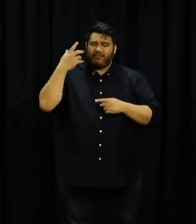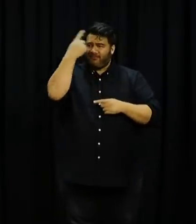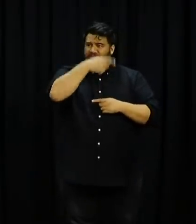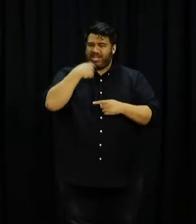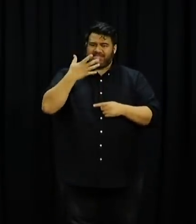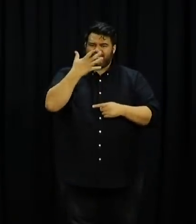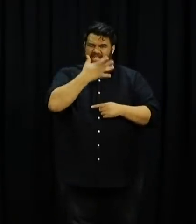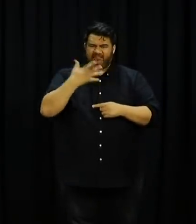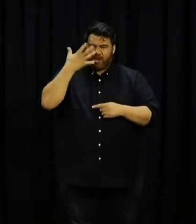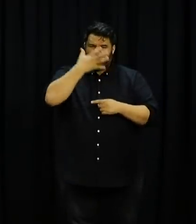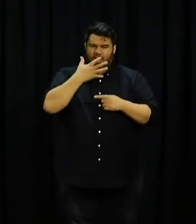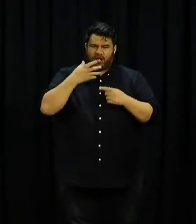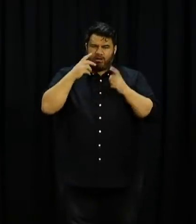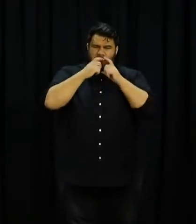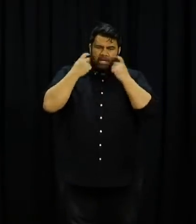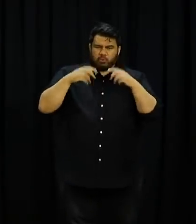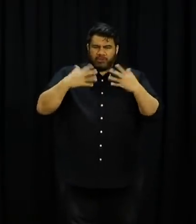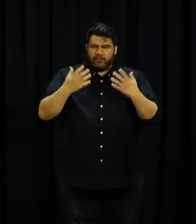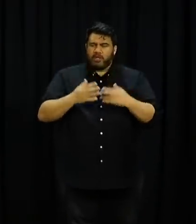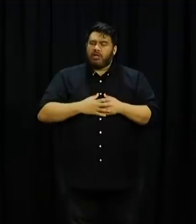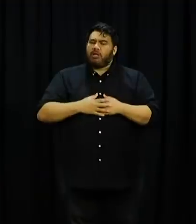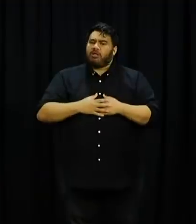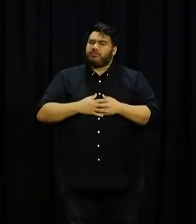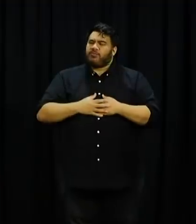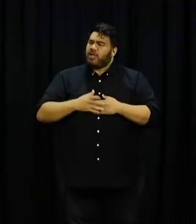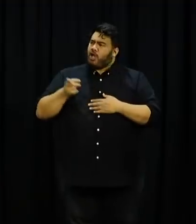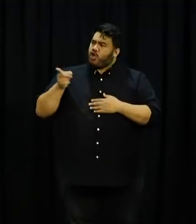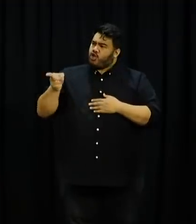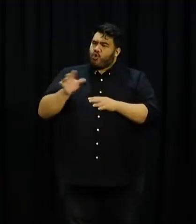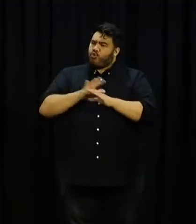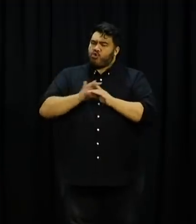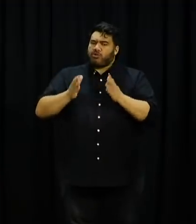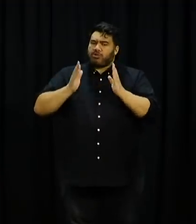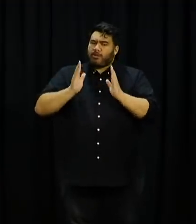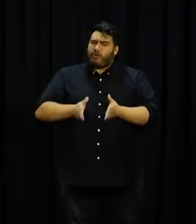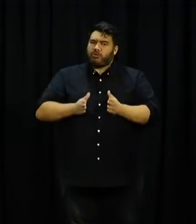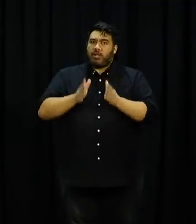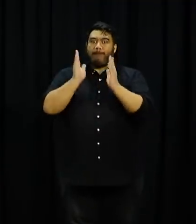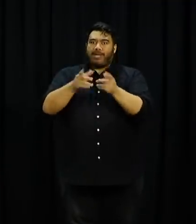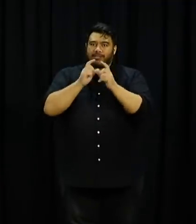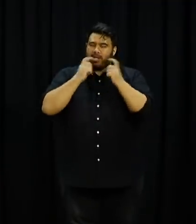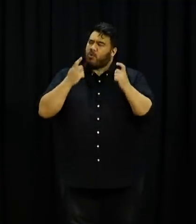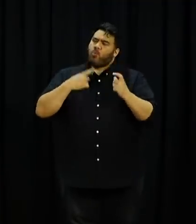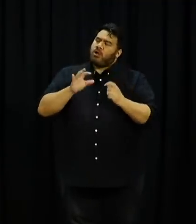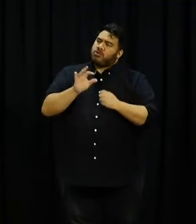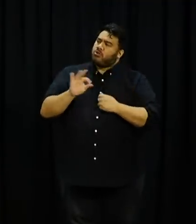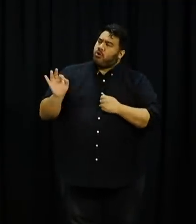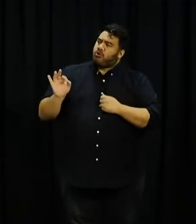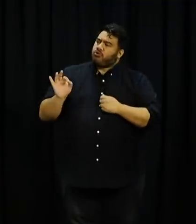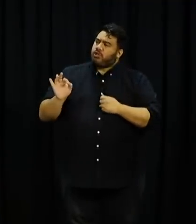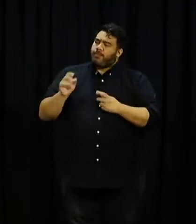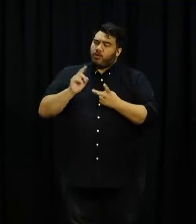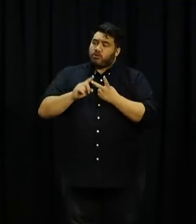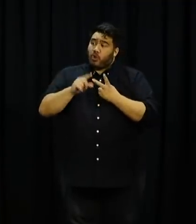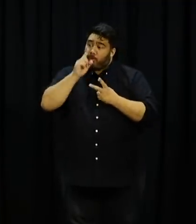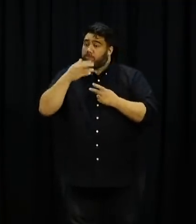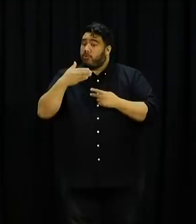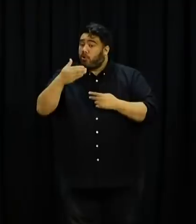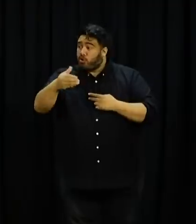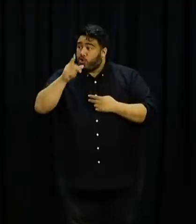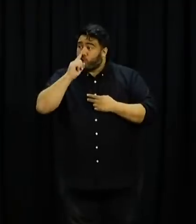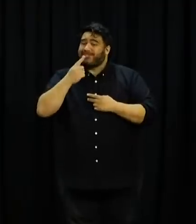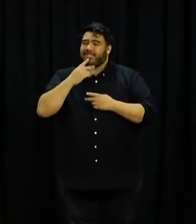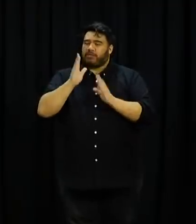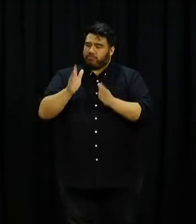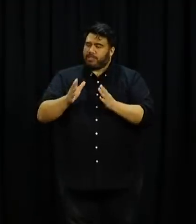not to mandate mask use, at this particularly stage? Auckland at this point? Yeah. And is it something that's still on the table? Could we still see mandated mask use? use? Yes, we